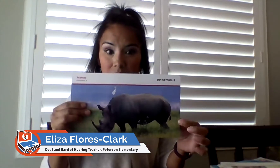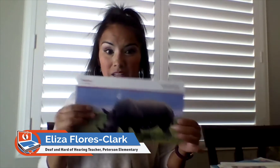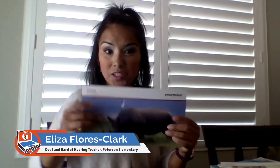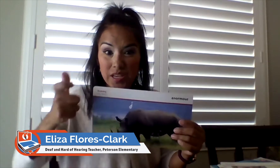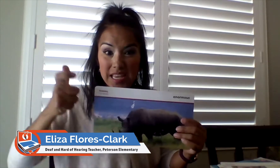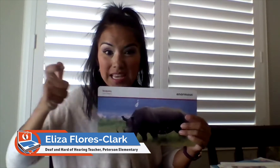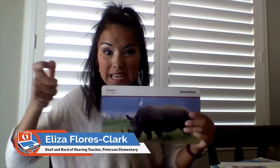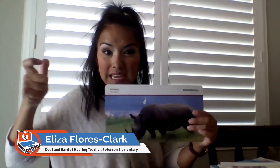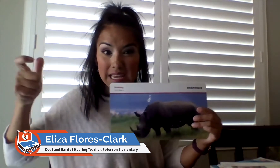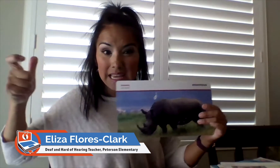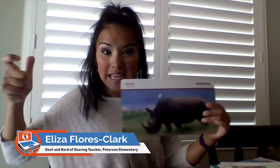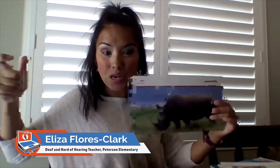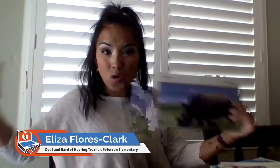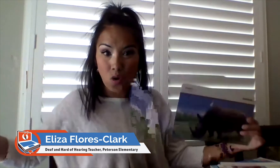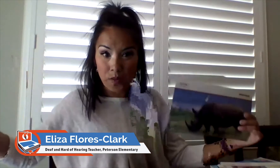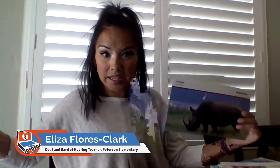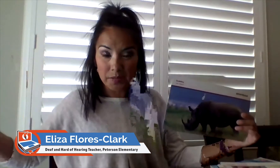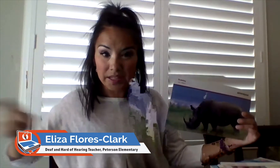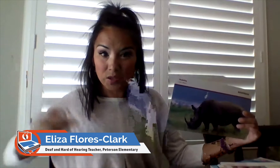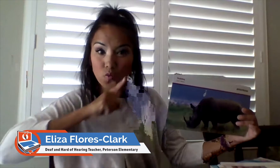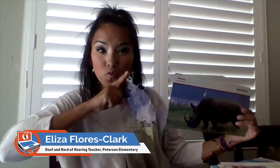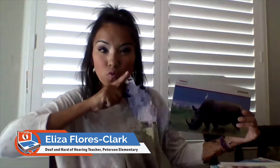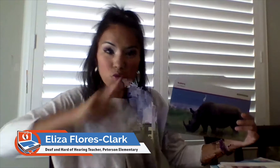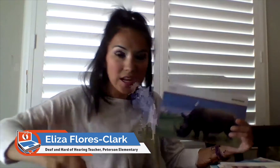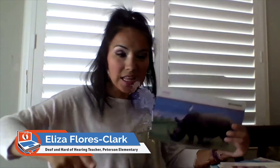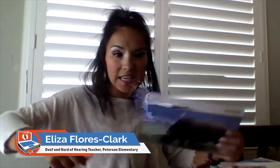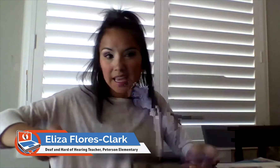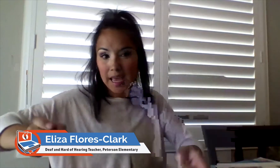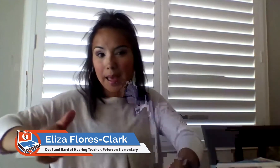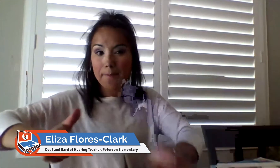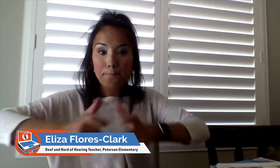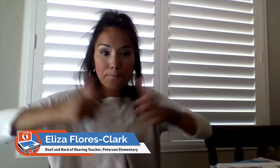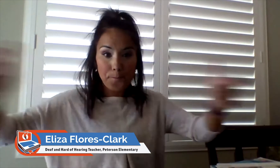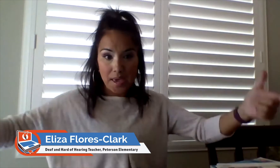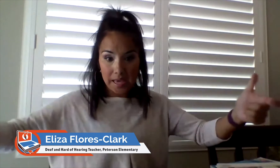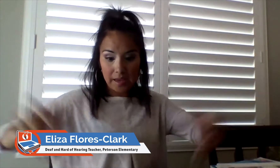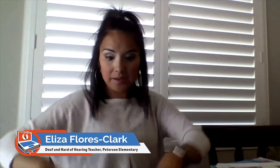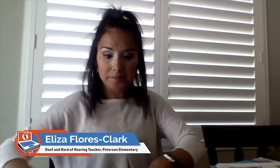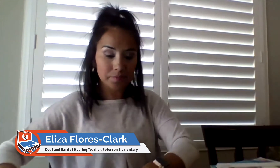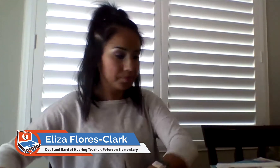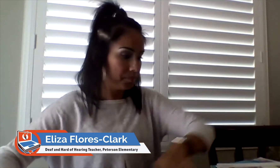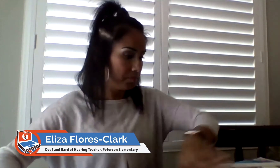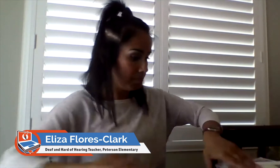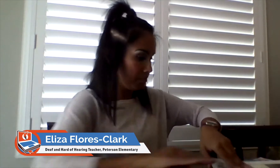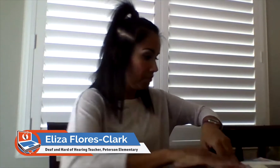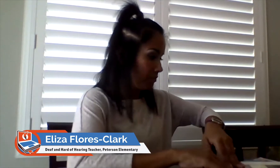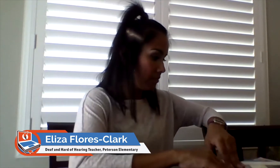So enormous means really big.